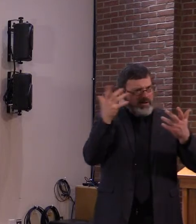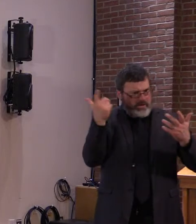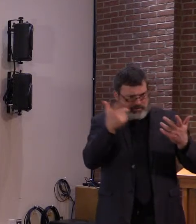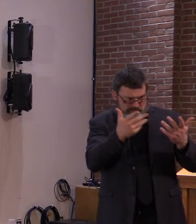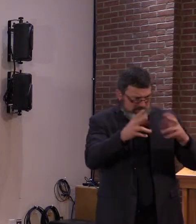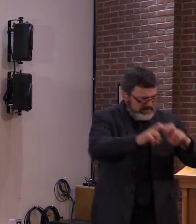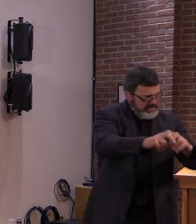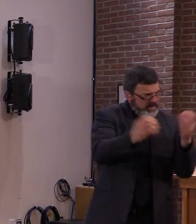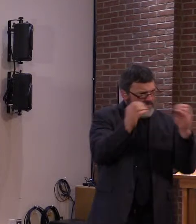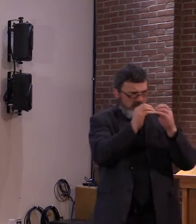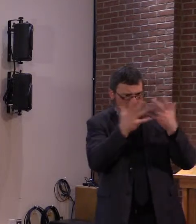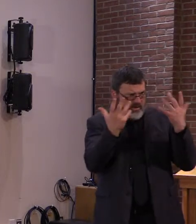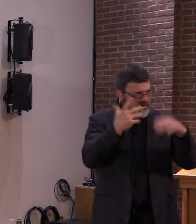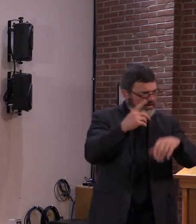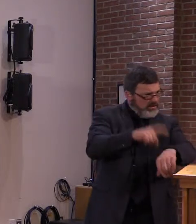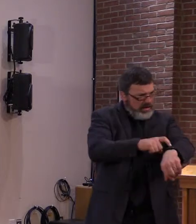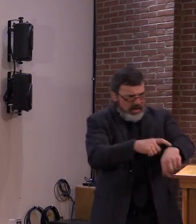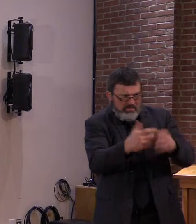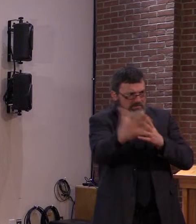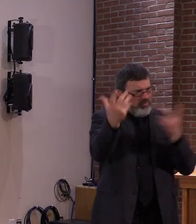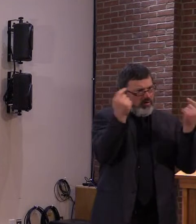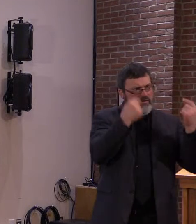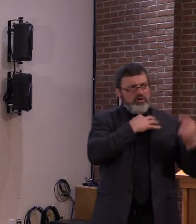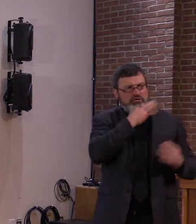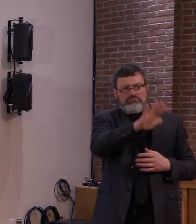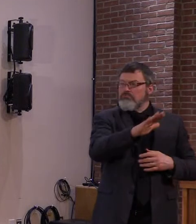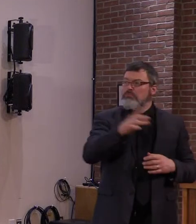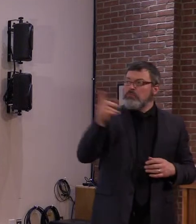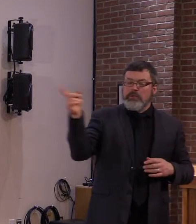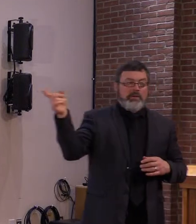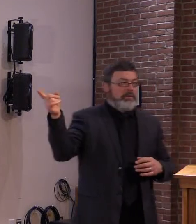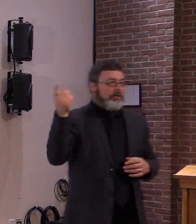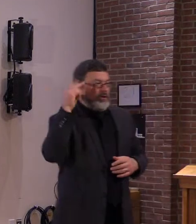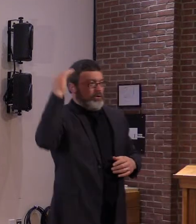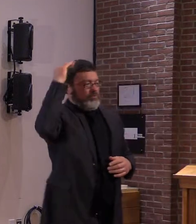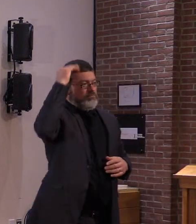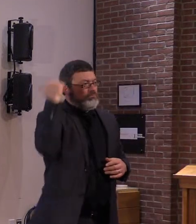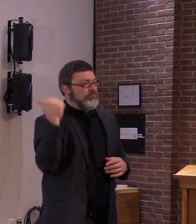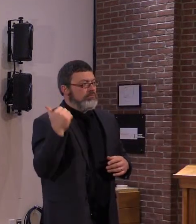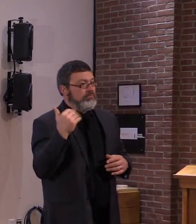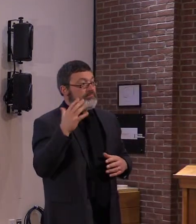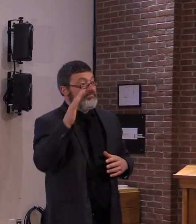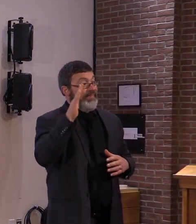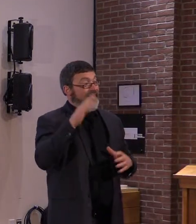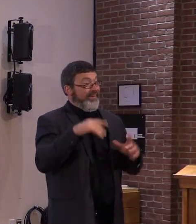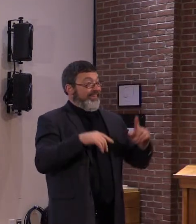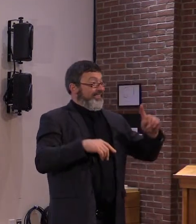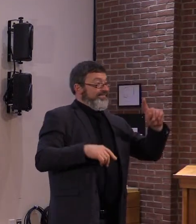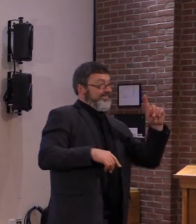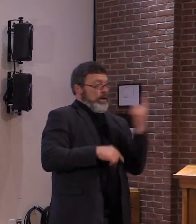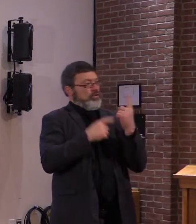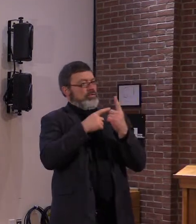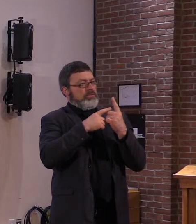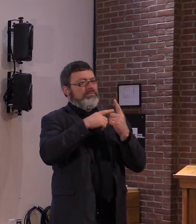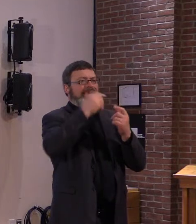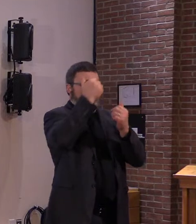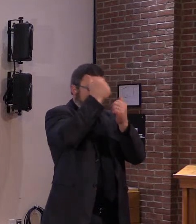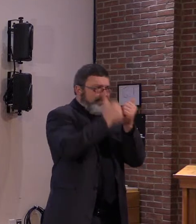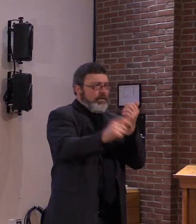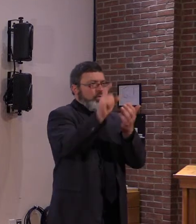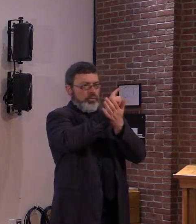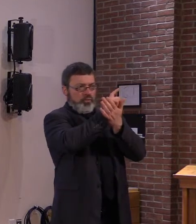Okay, my first is about the surveillance testing. I'm wondering if you could tell us where those 21 positive test results came from in